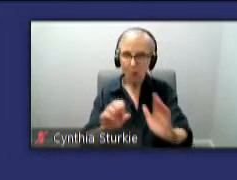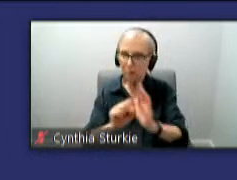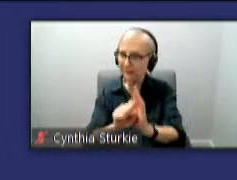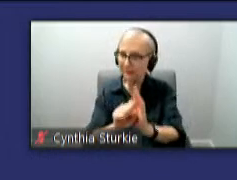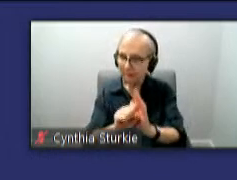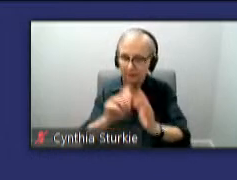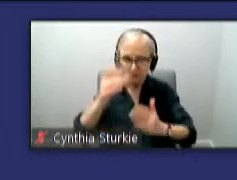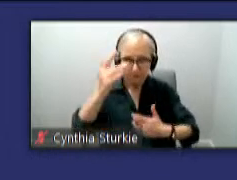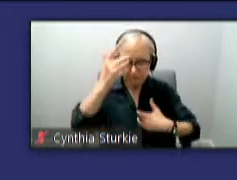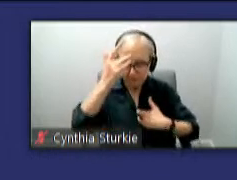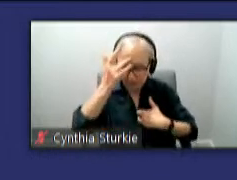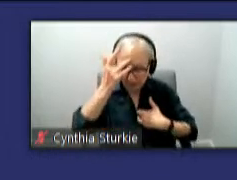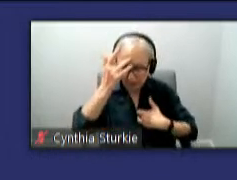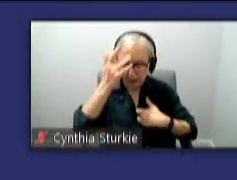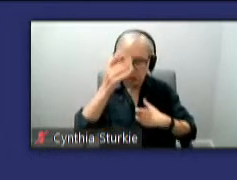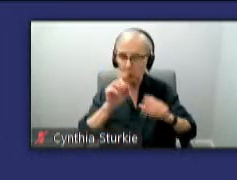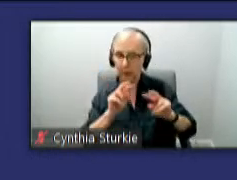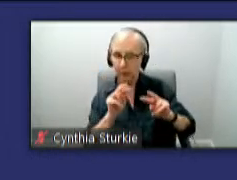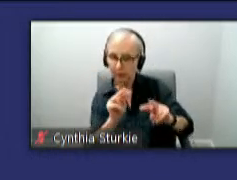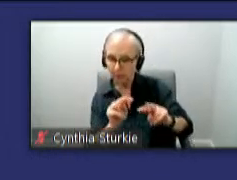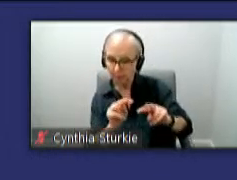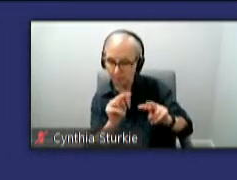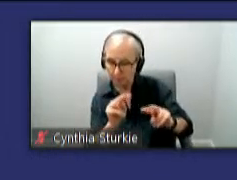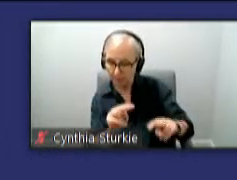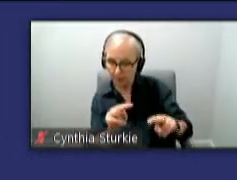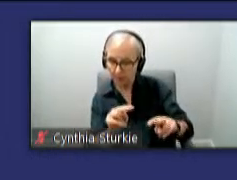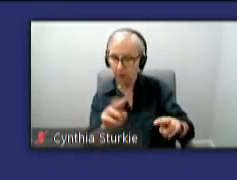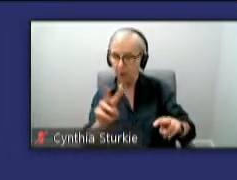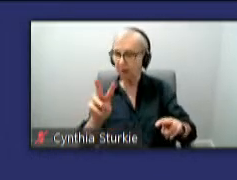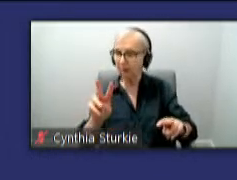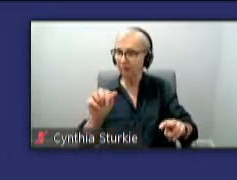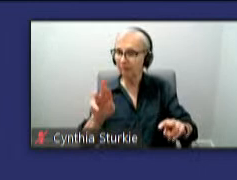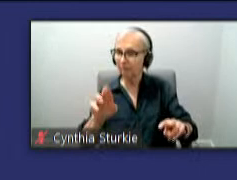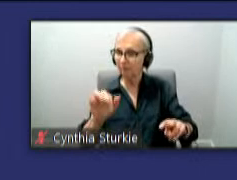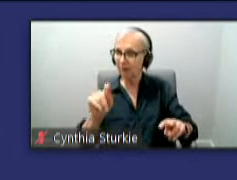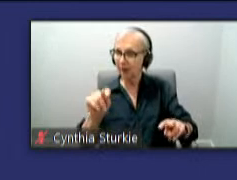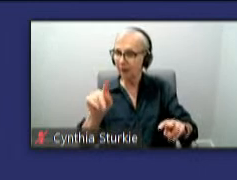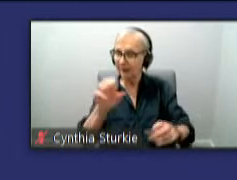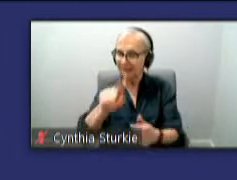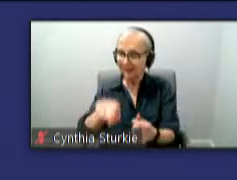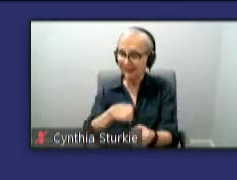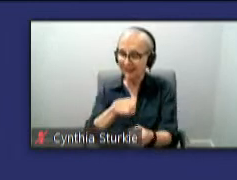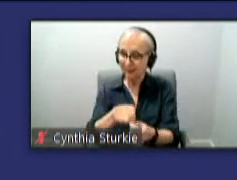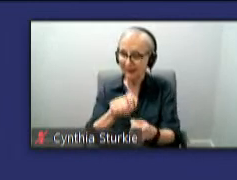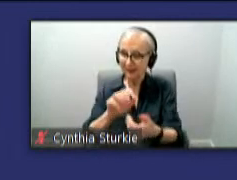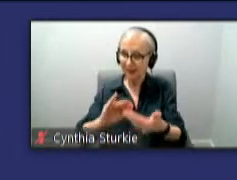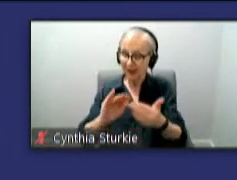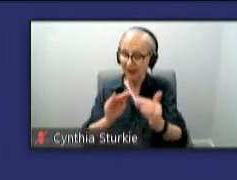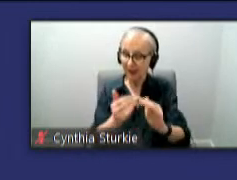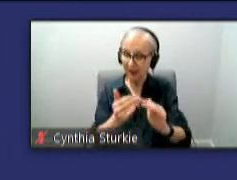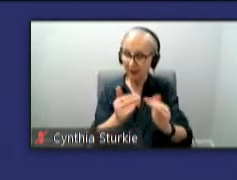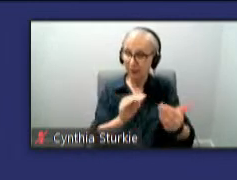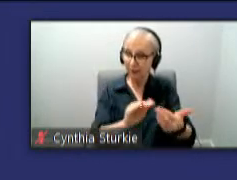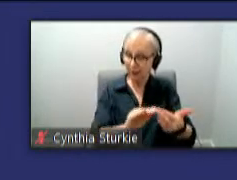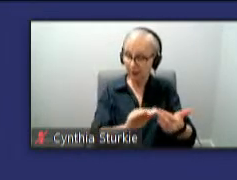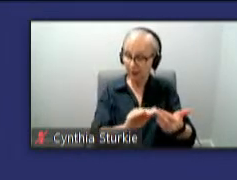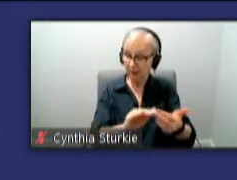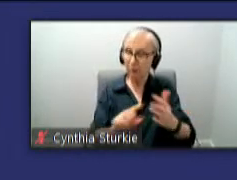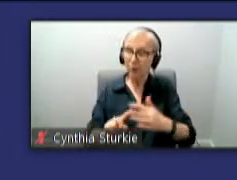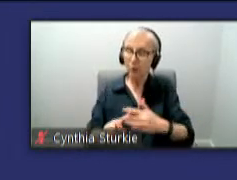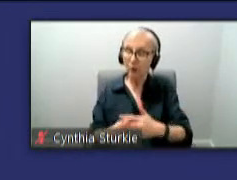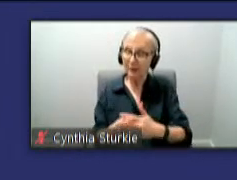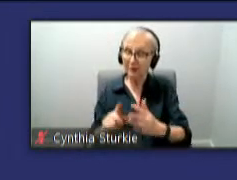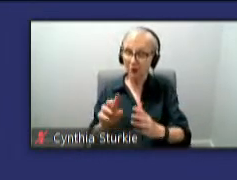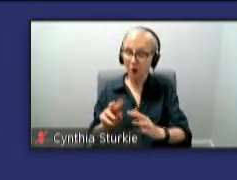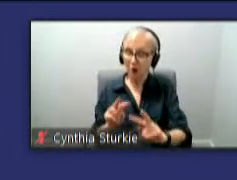to monitor for the presence of COVID-19 variants of concern in specific communities. We originally started the wastewater